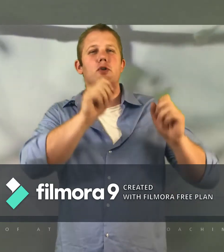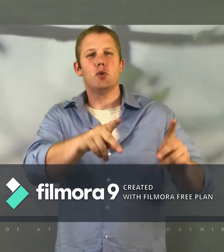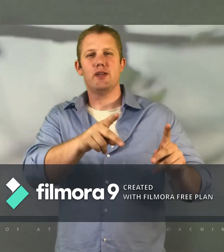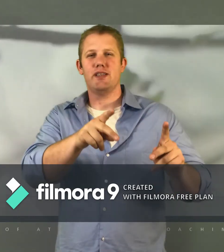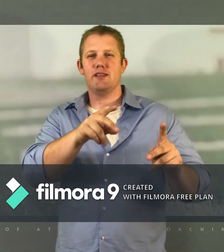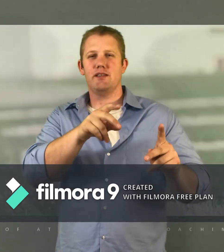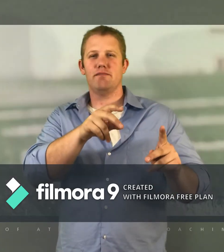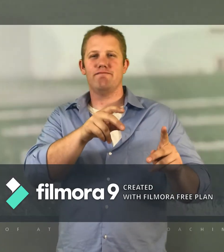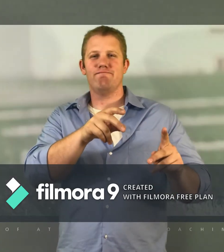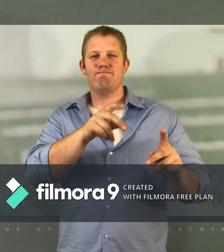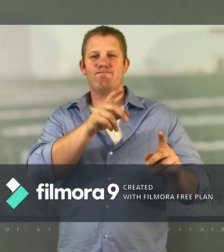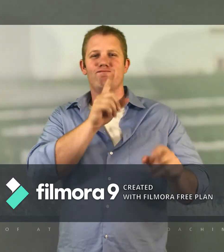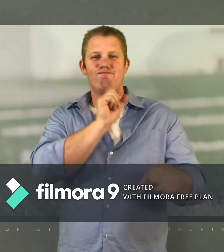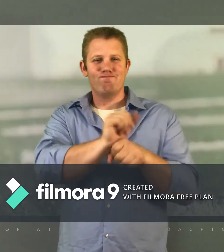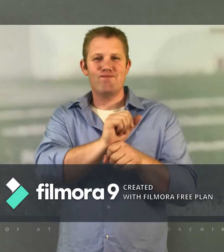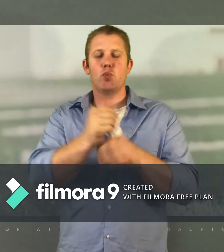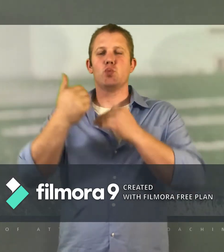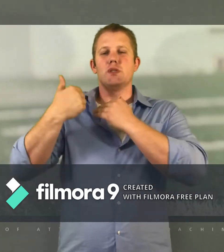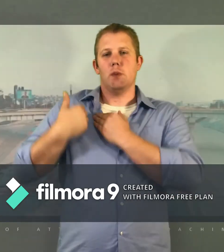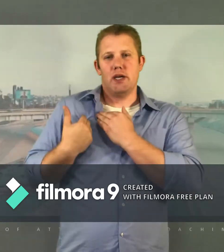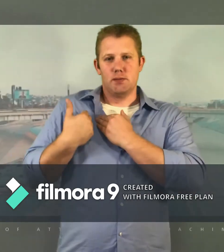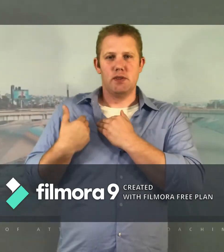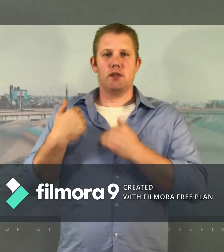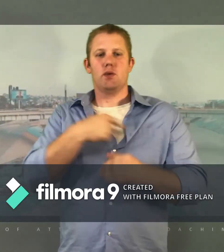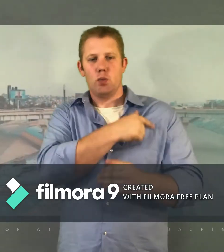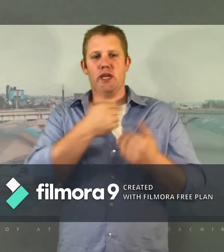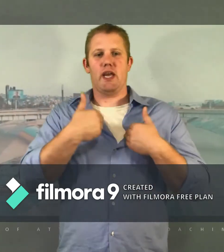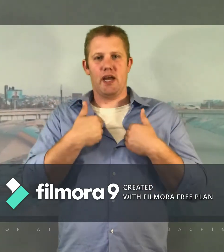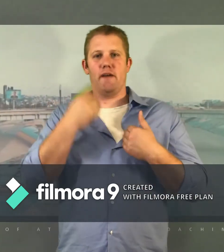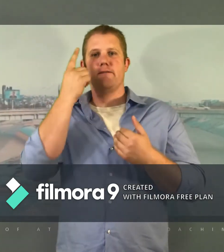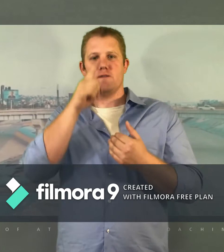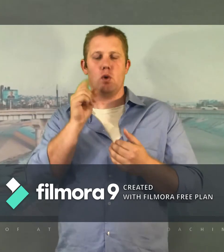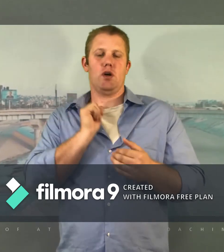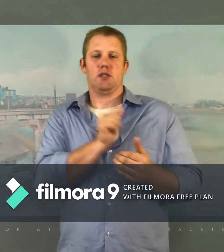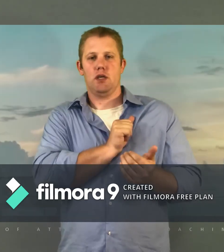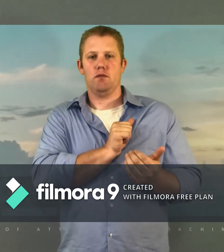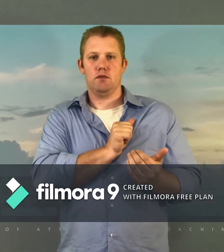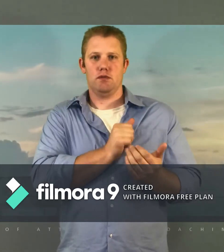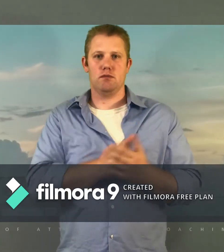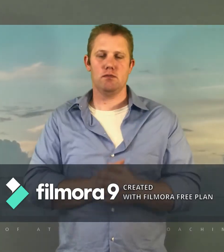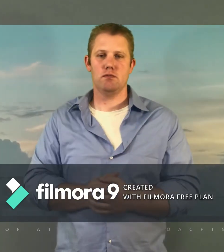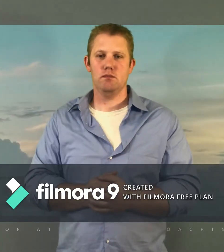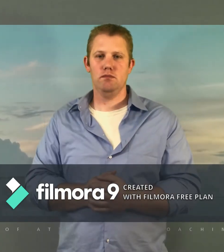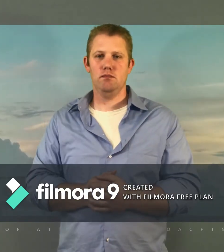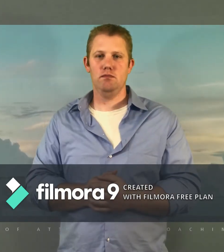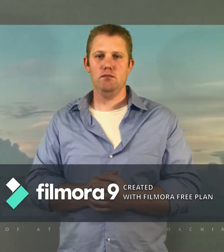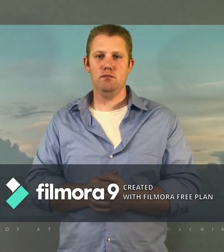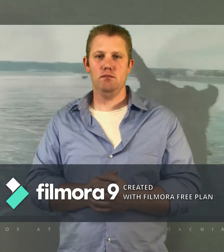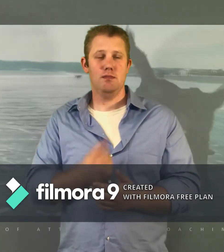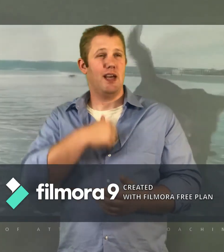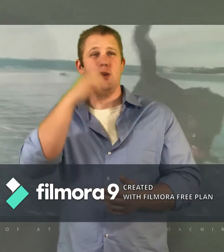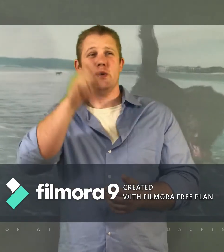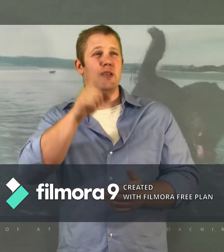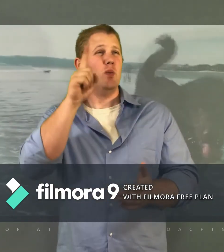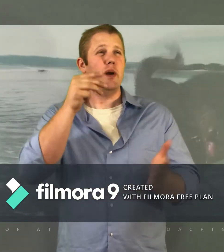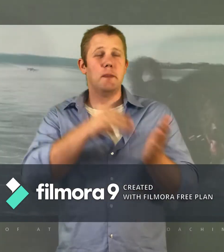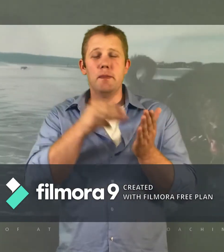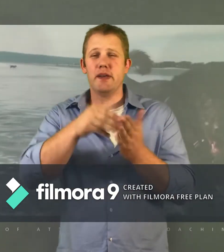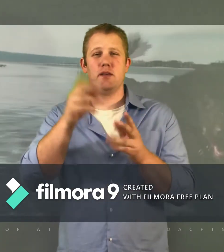isn't just an opportunity. Feeling good is a responsibility that we all have for ourselves.